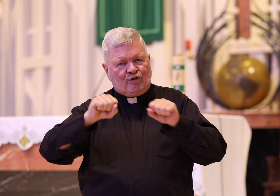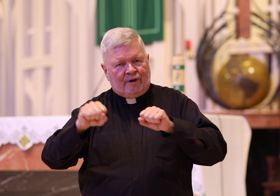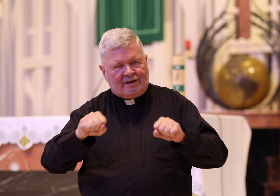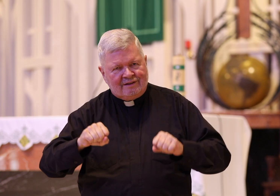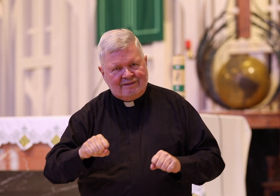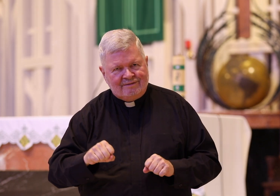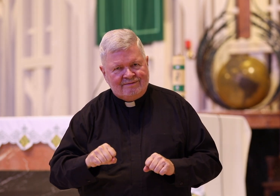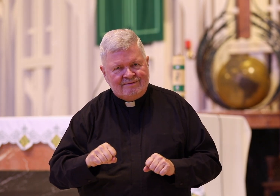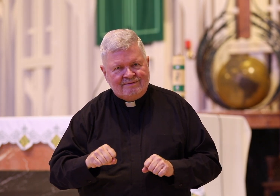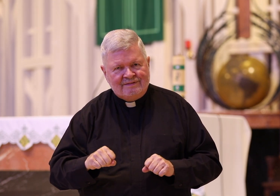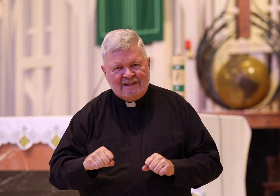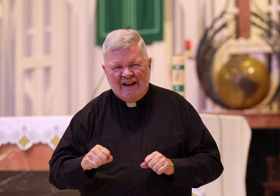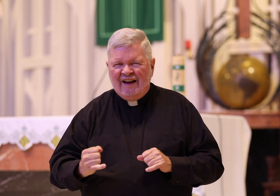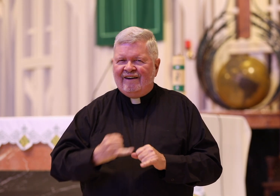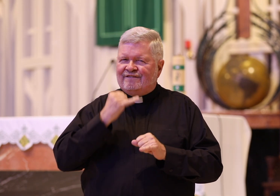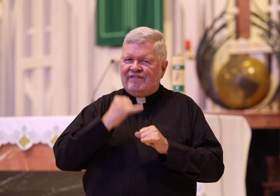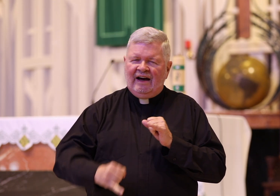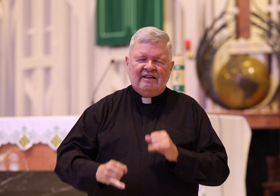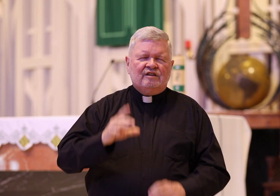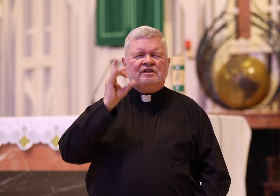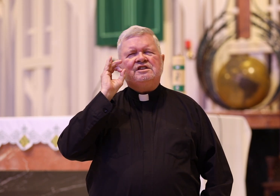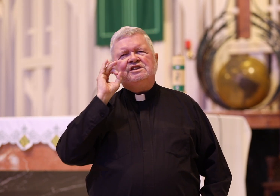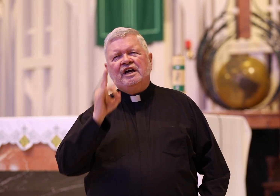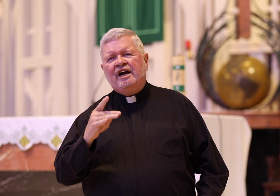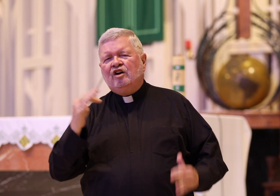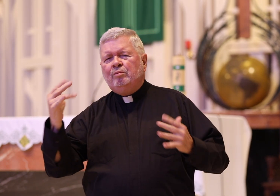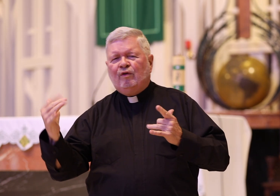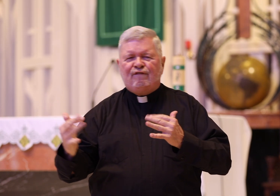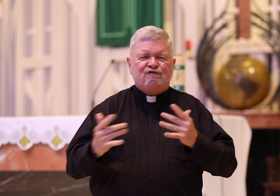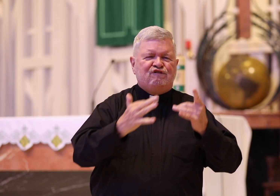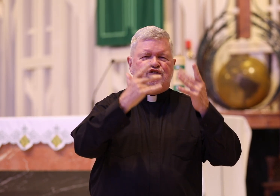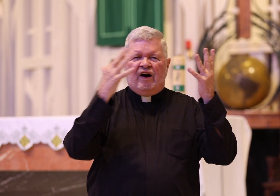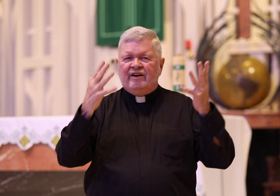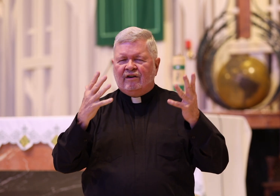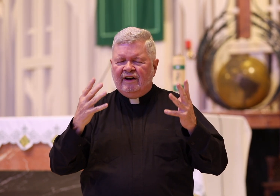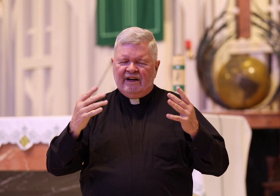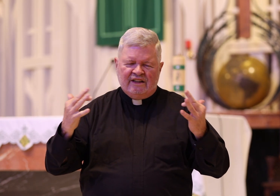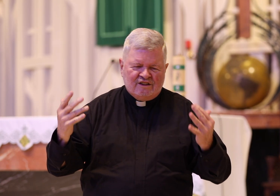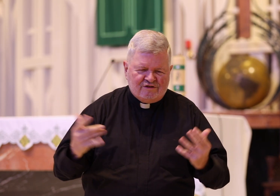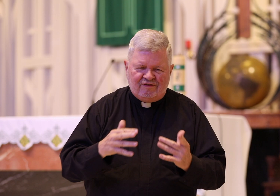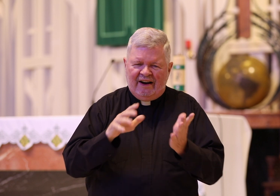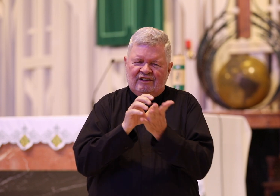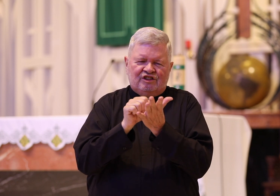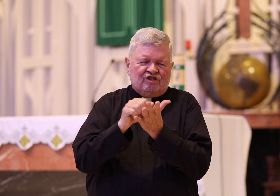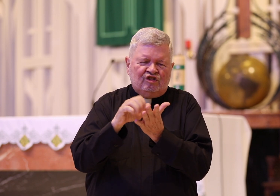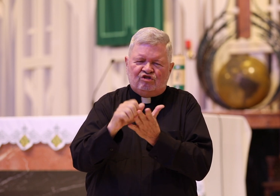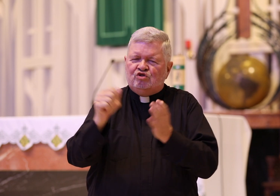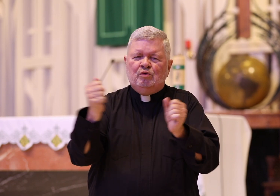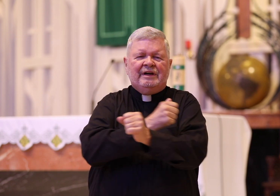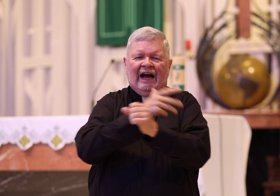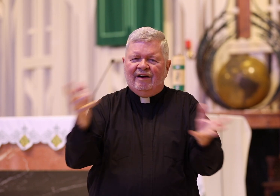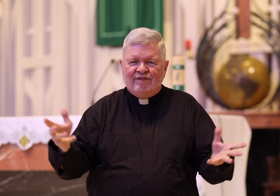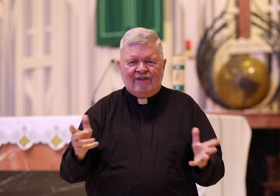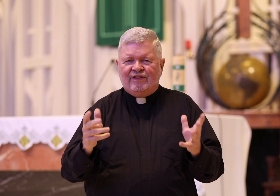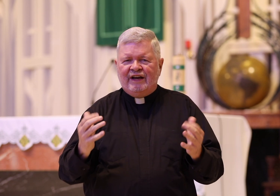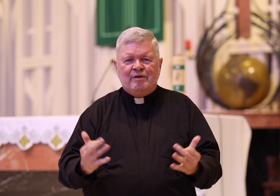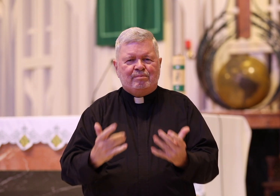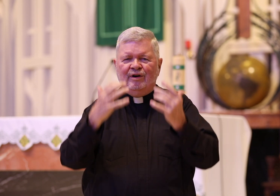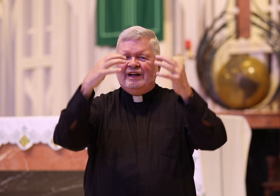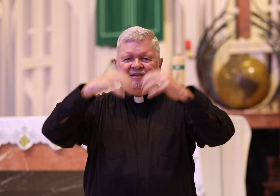earthquake. And finally, there's this terrible fire, and this fire is just consuming everything and burning